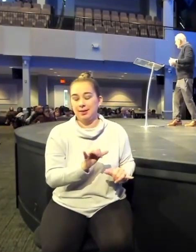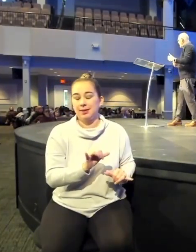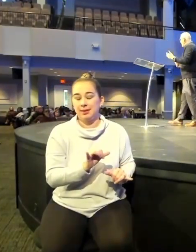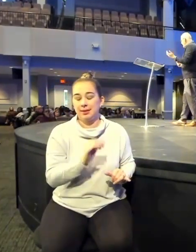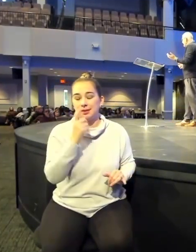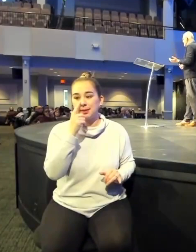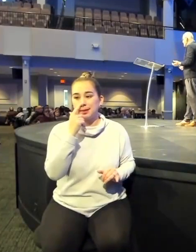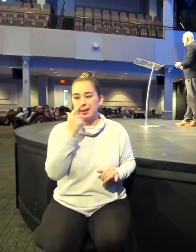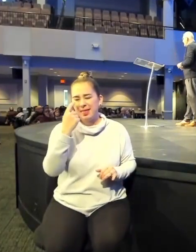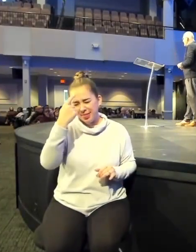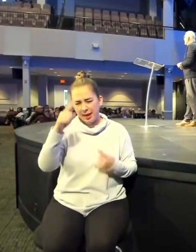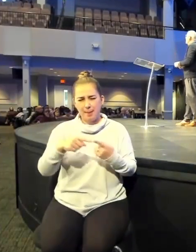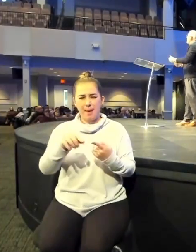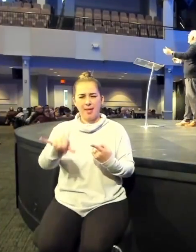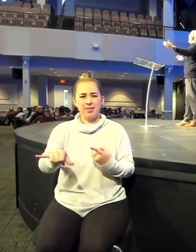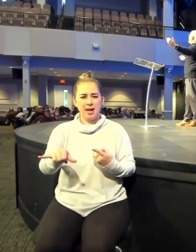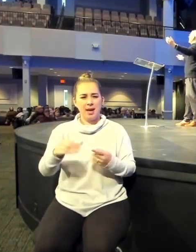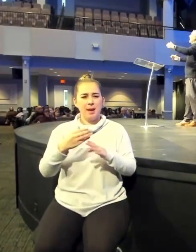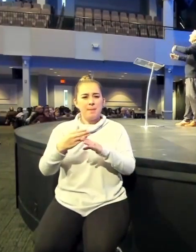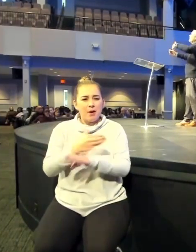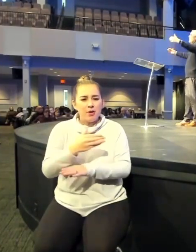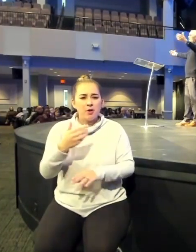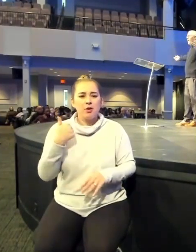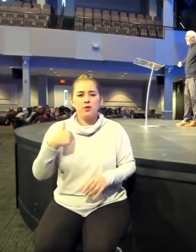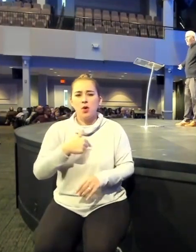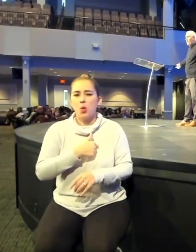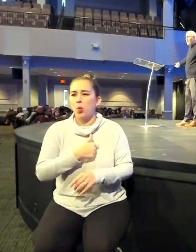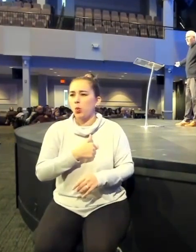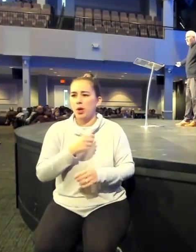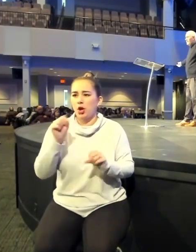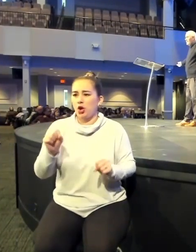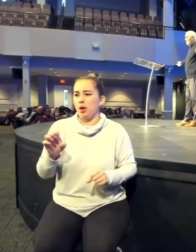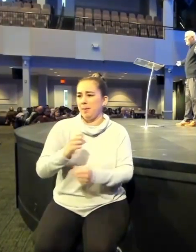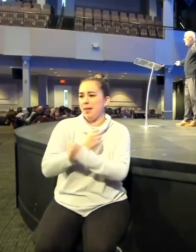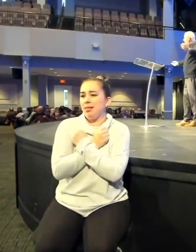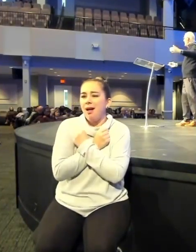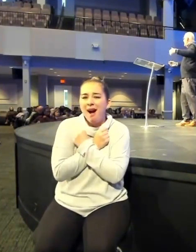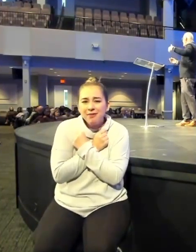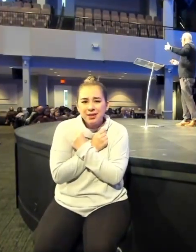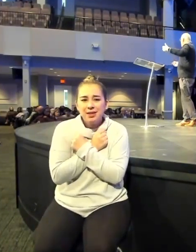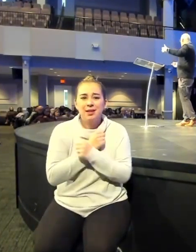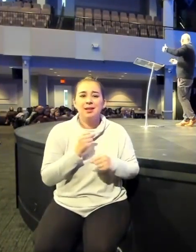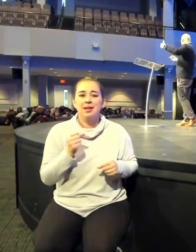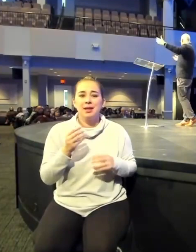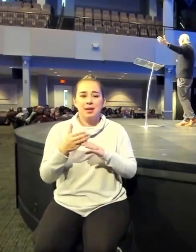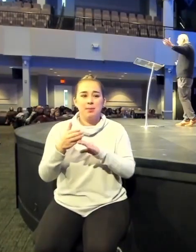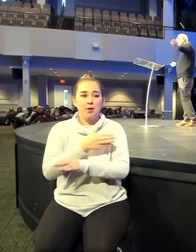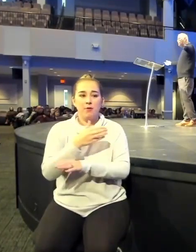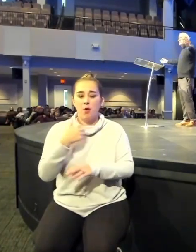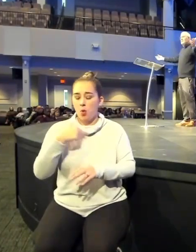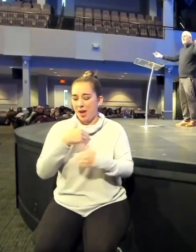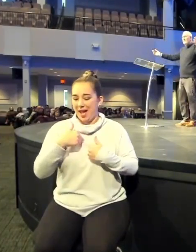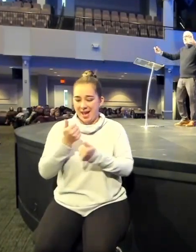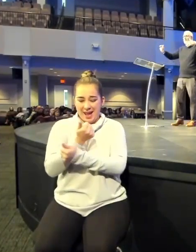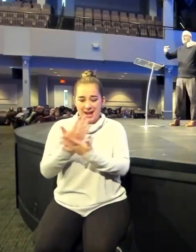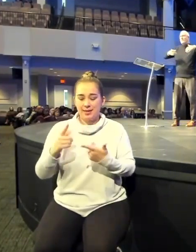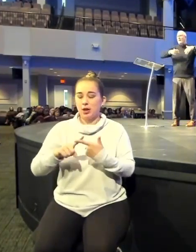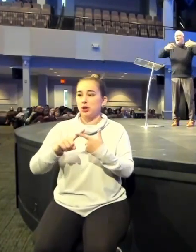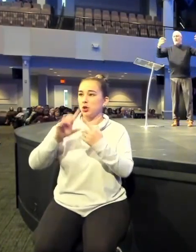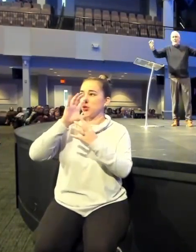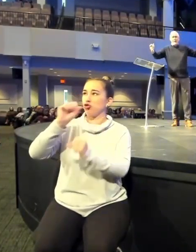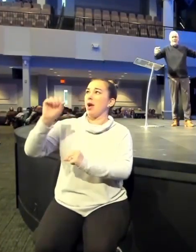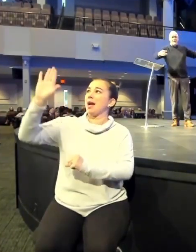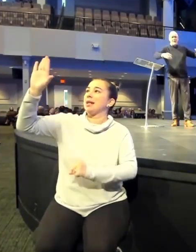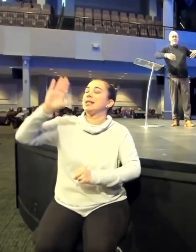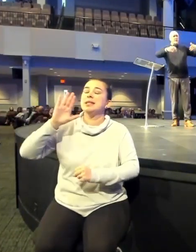ungodly. Think about that just for a moment. Before we were even lovable at all, before we had anything that would attract God's attention in the sense of